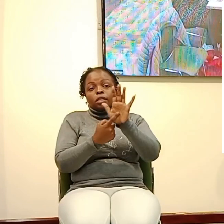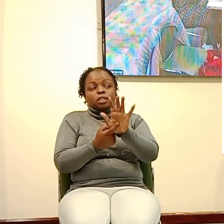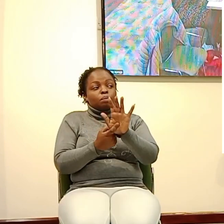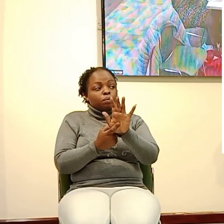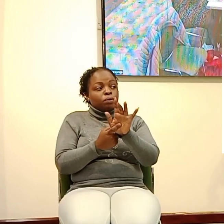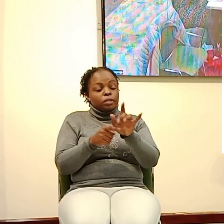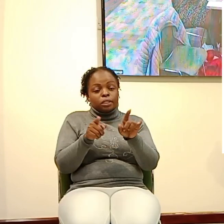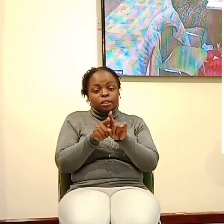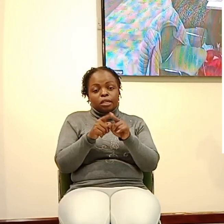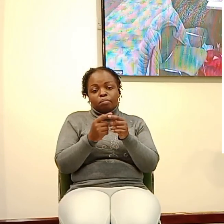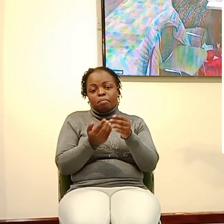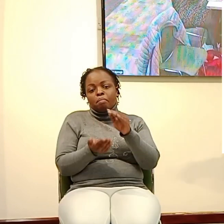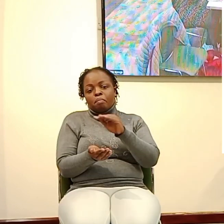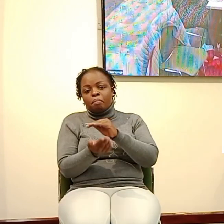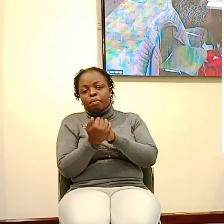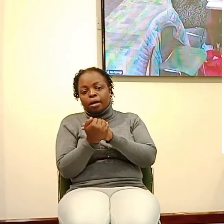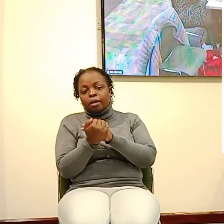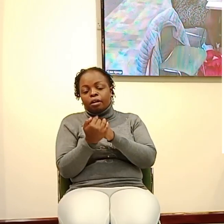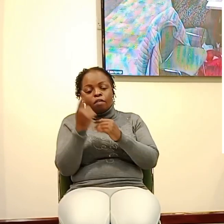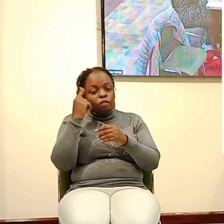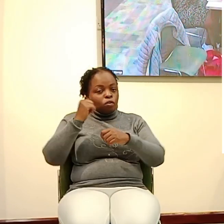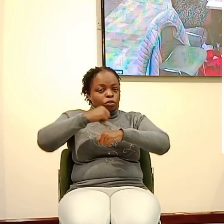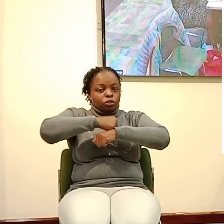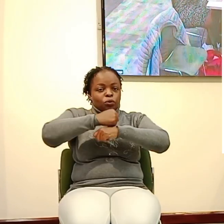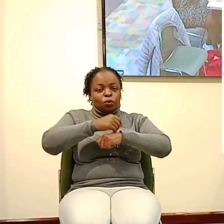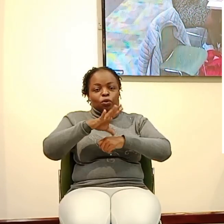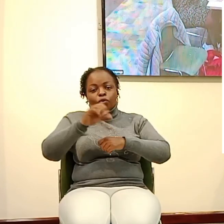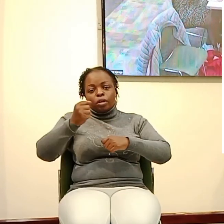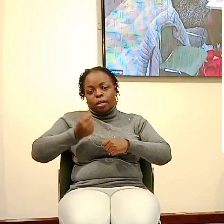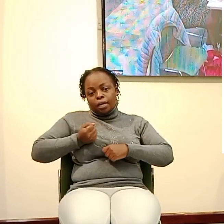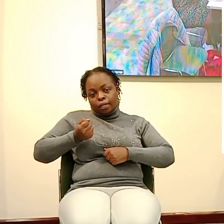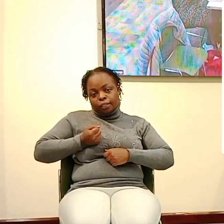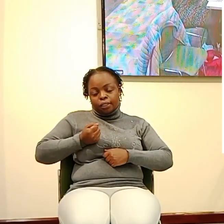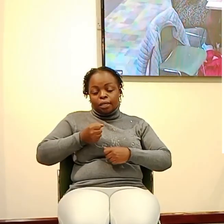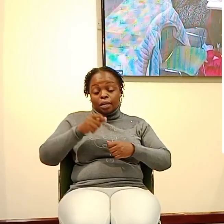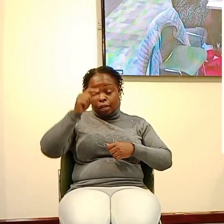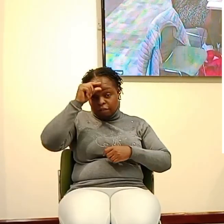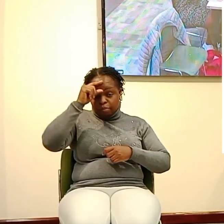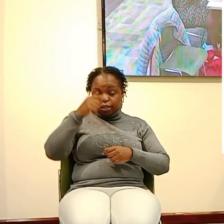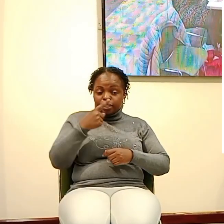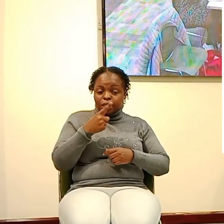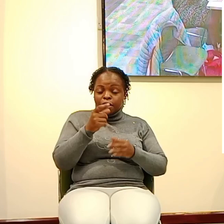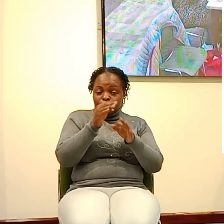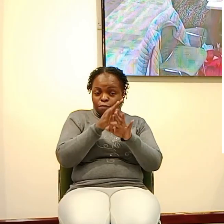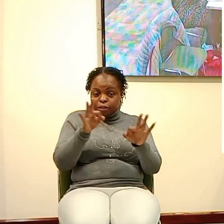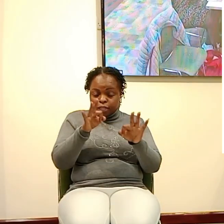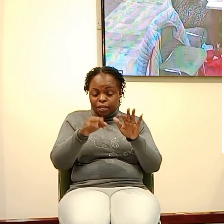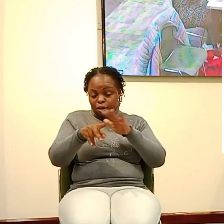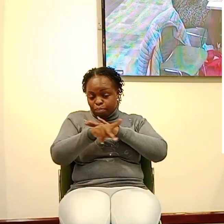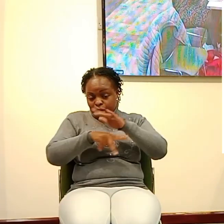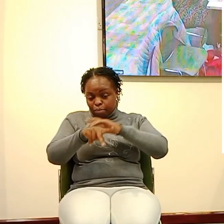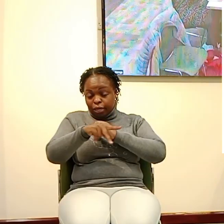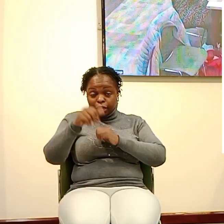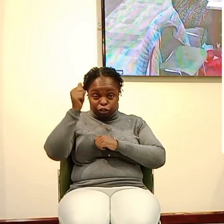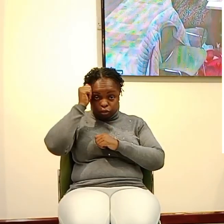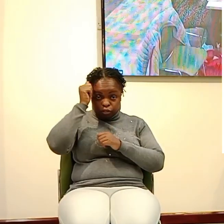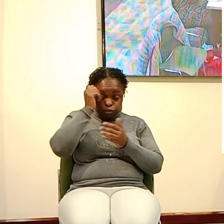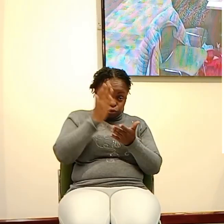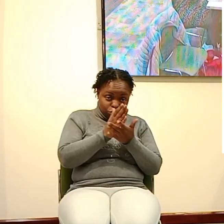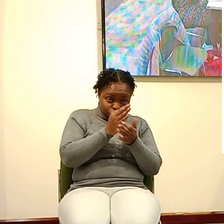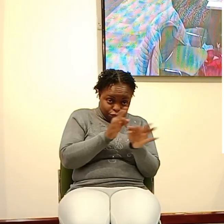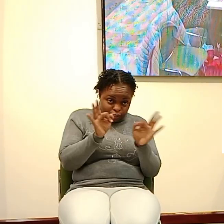Like sanitary towels for school-going girls, okay? So the government says free primary education. So it's